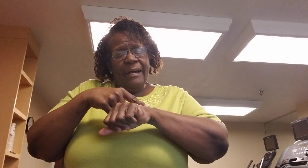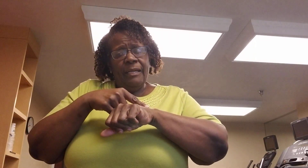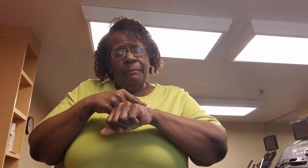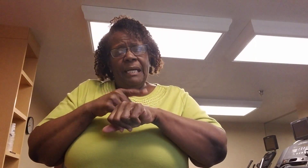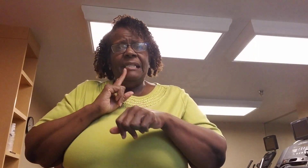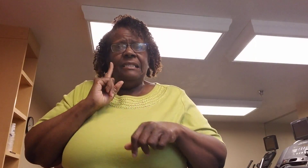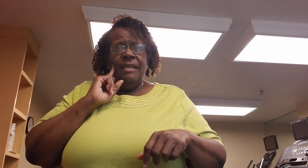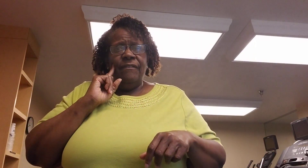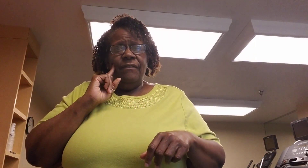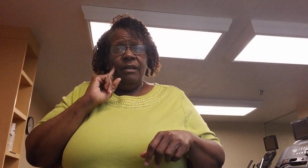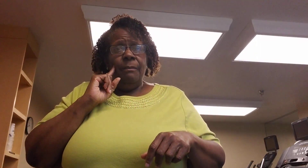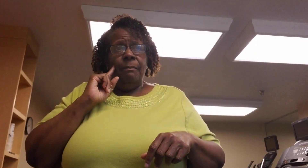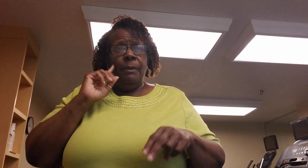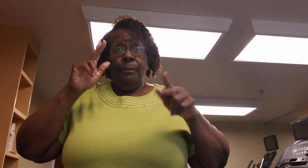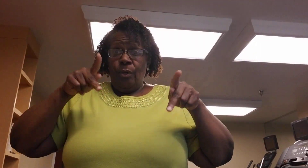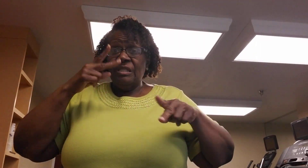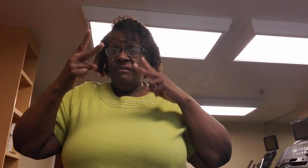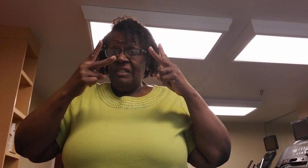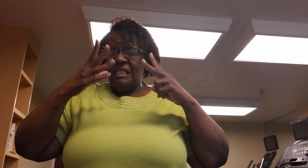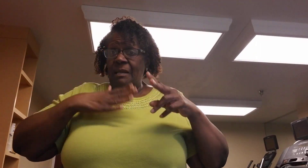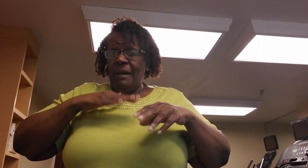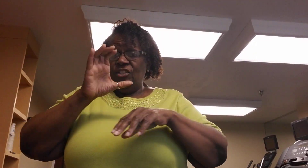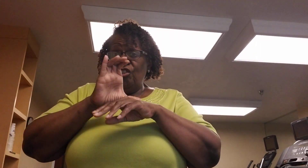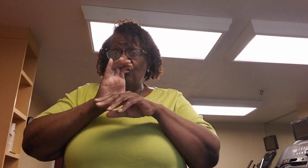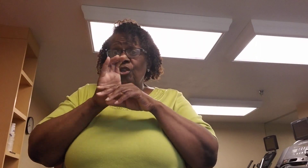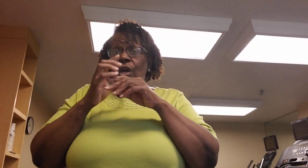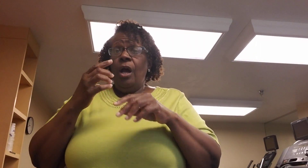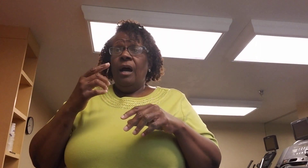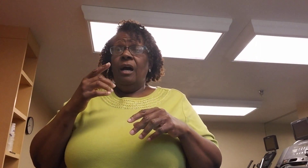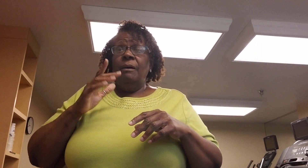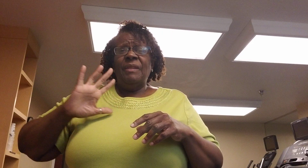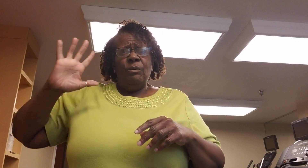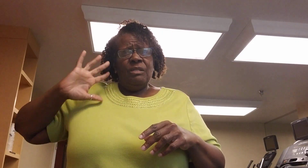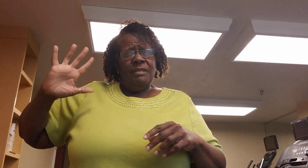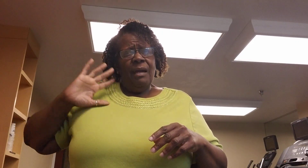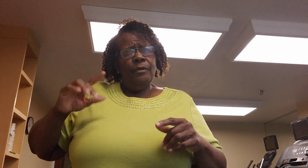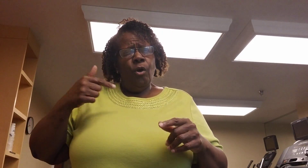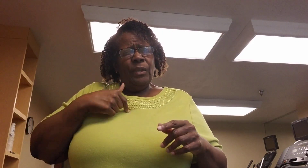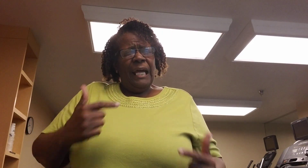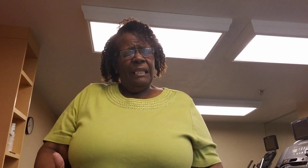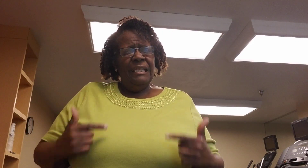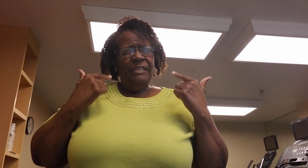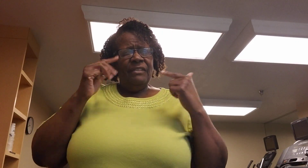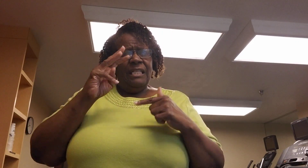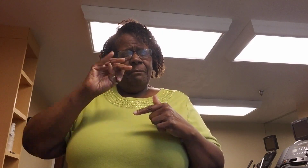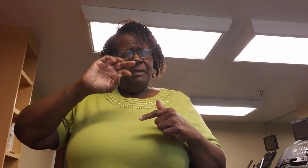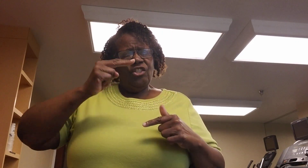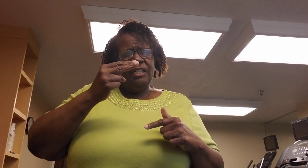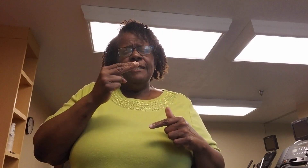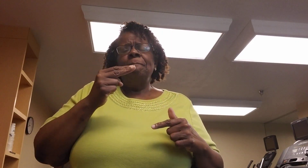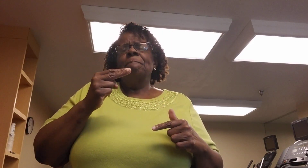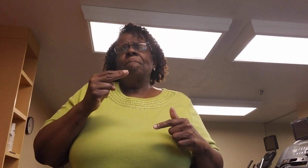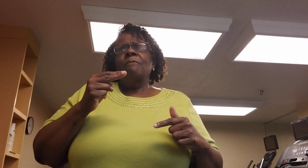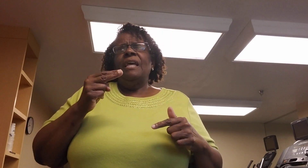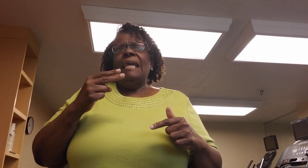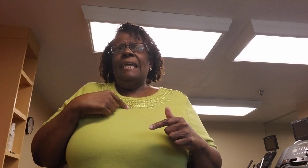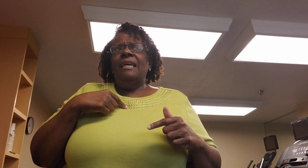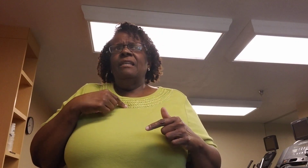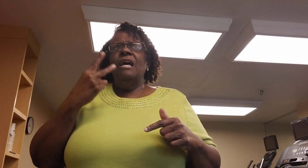time a deaf person visiting my church. That was some time ago when I lived in Michigan. And